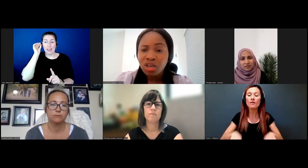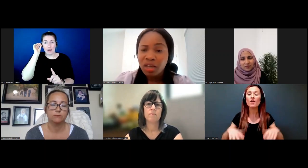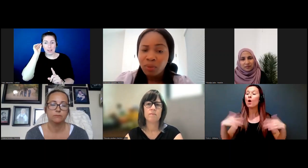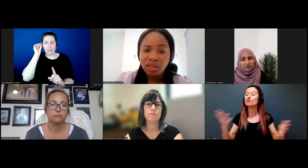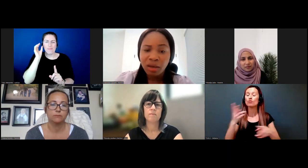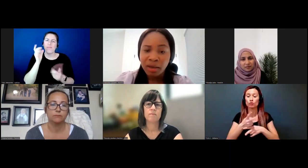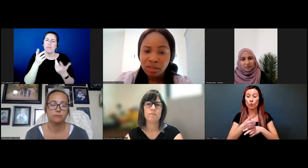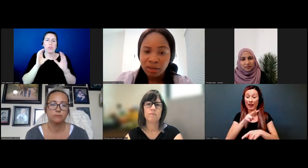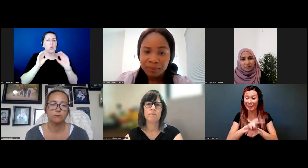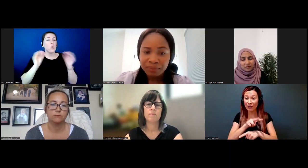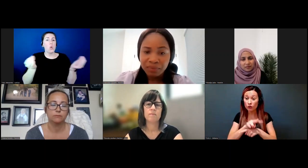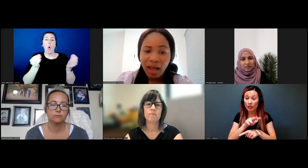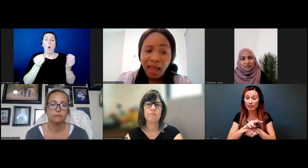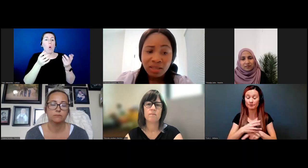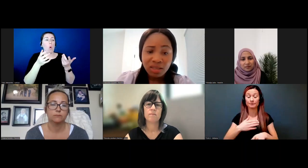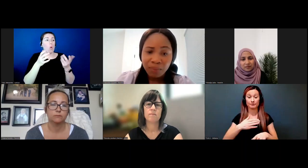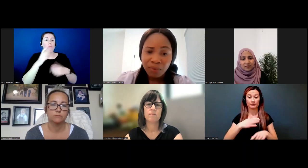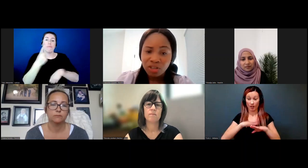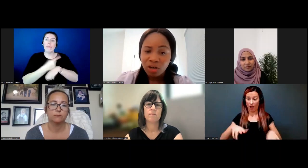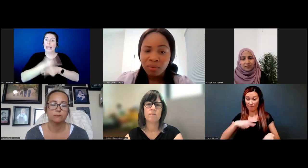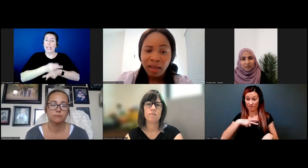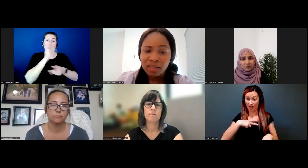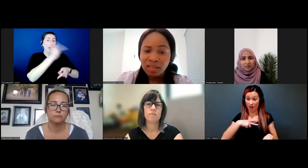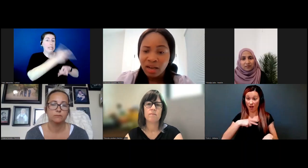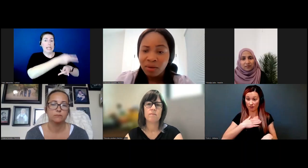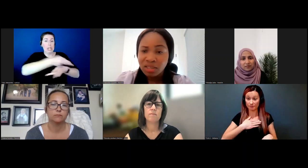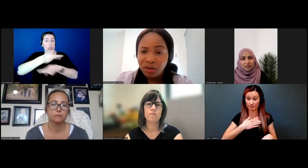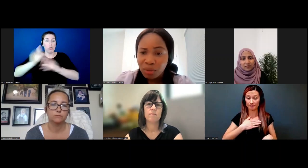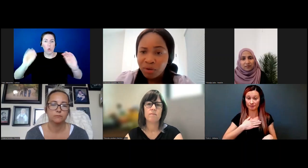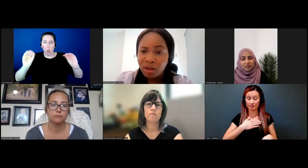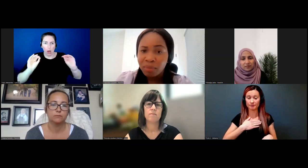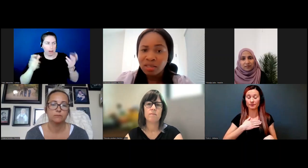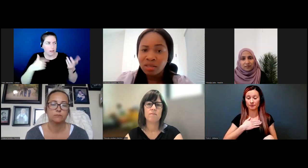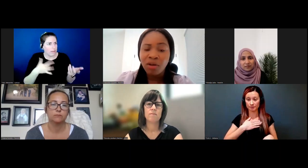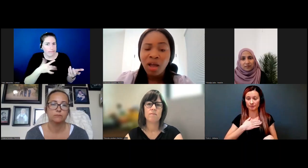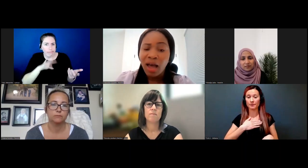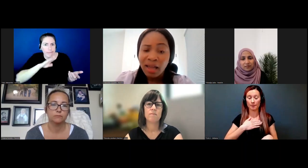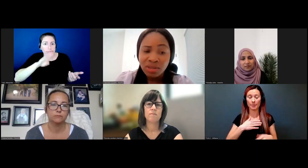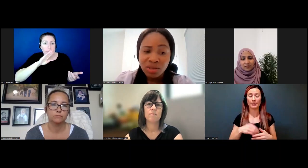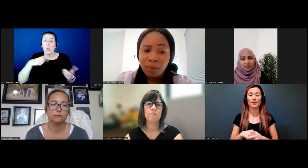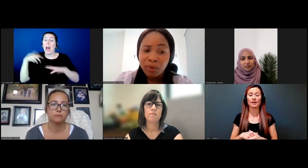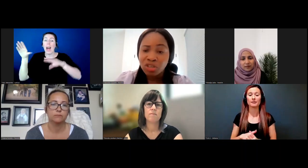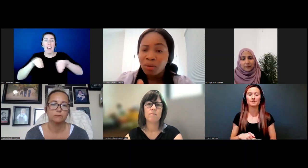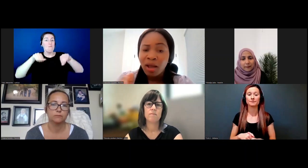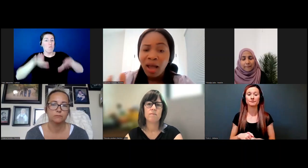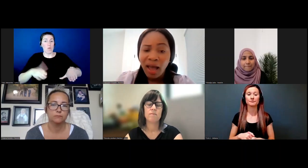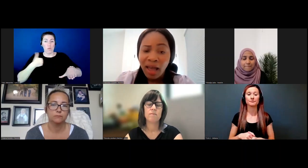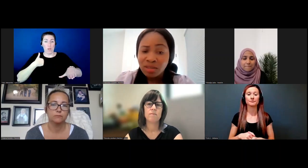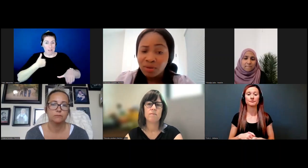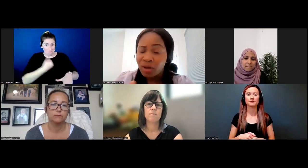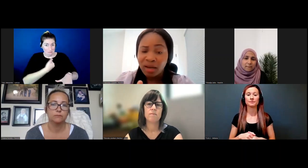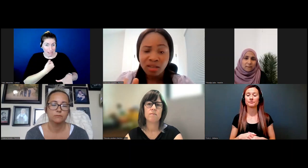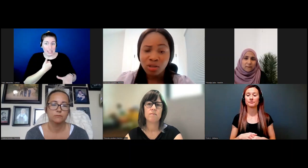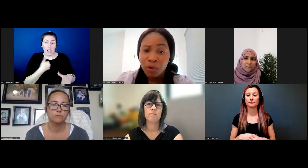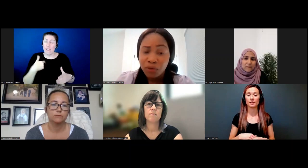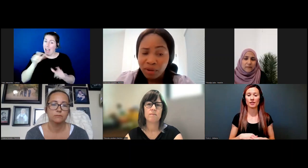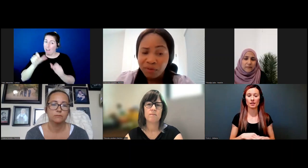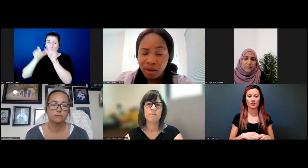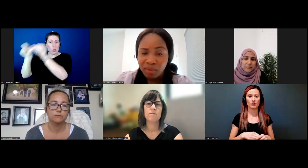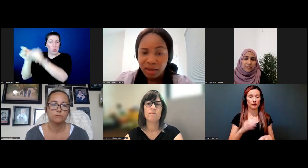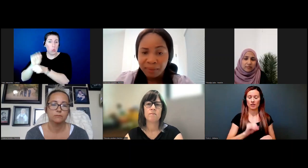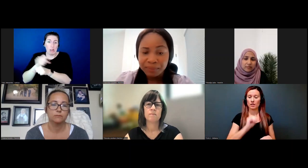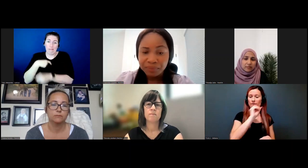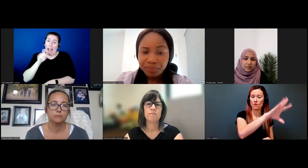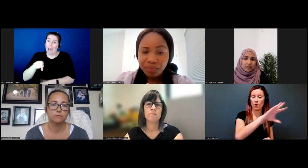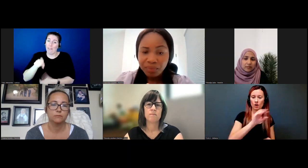No childcare would take my son. I had to keep a job. Like I said, I was a new immigrant myself. I had to keep a job. I had to find support for